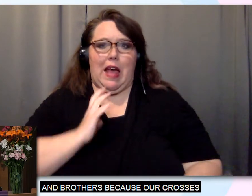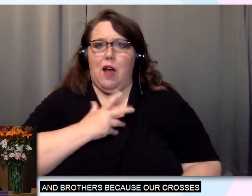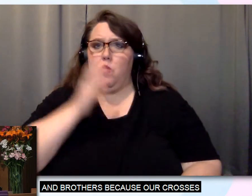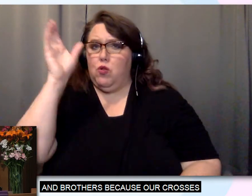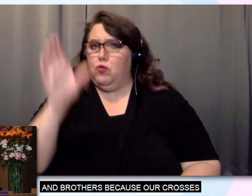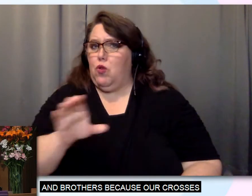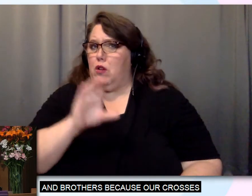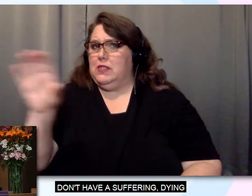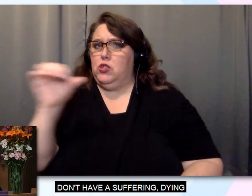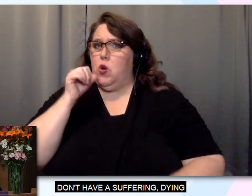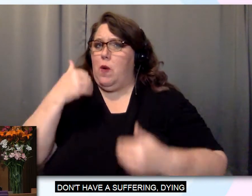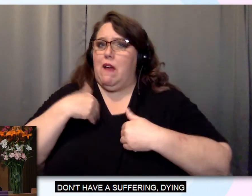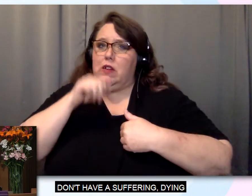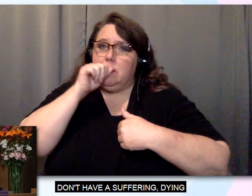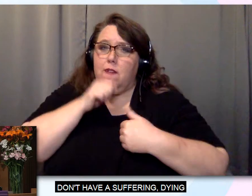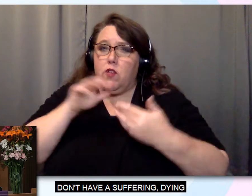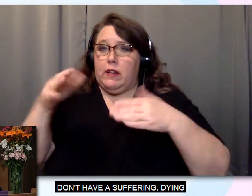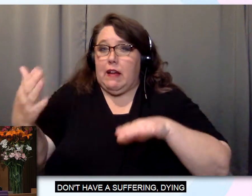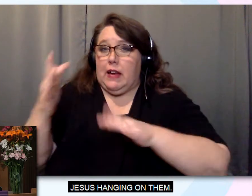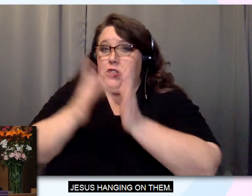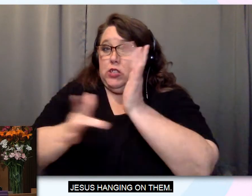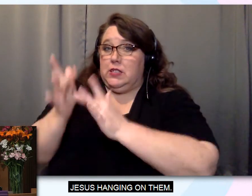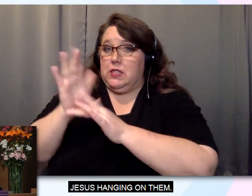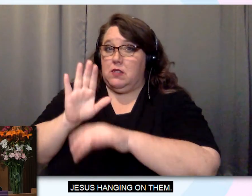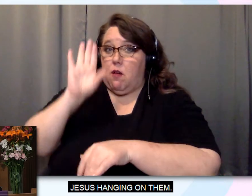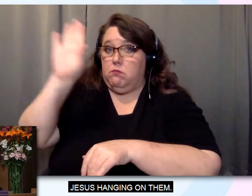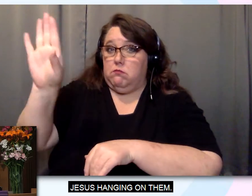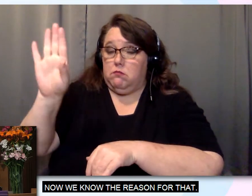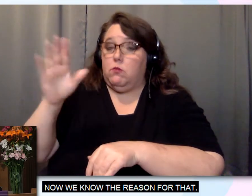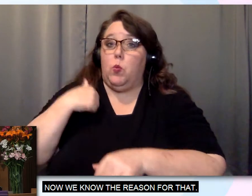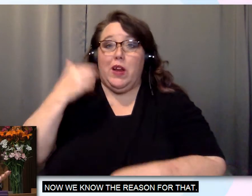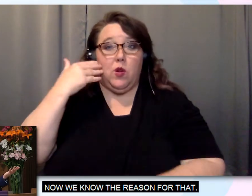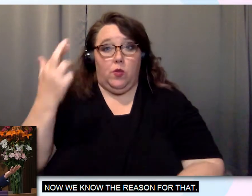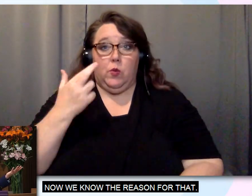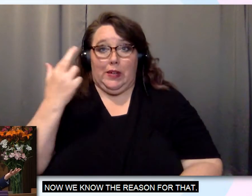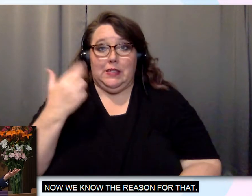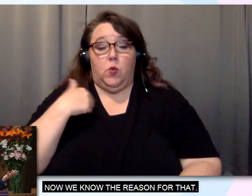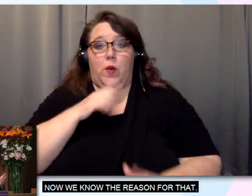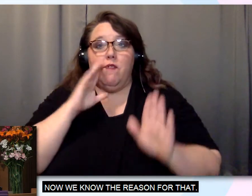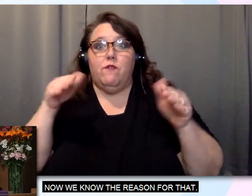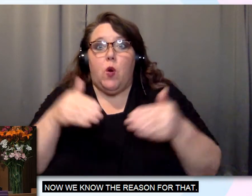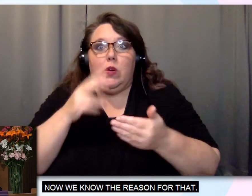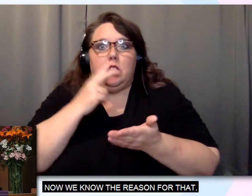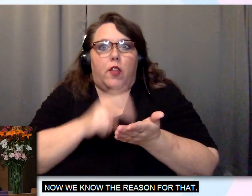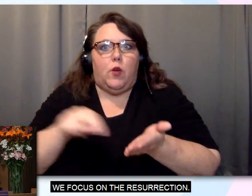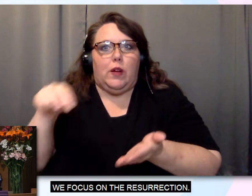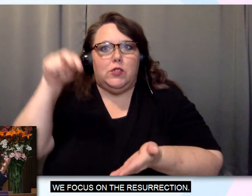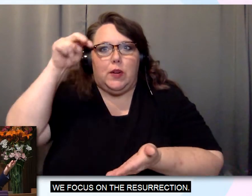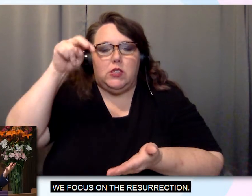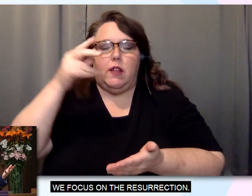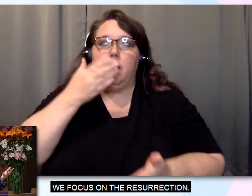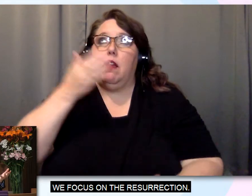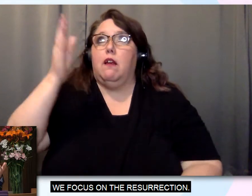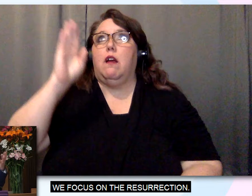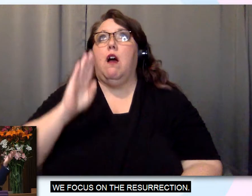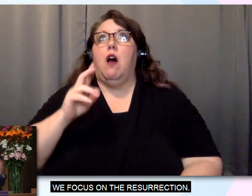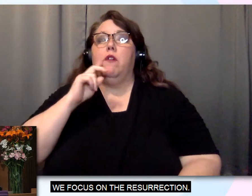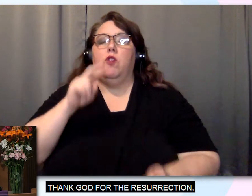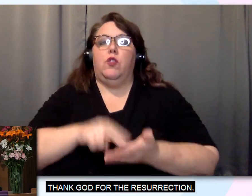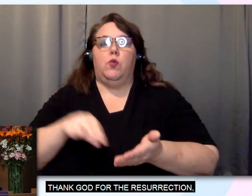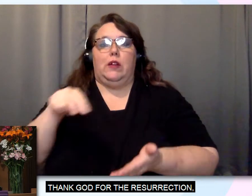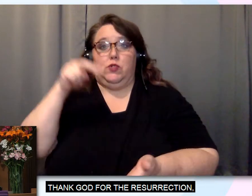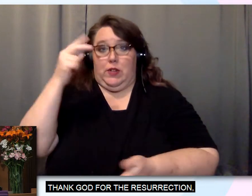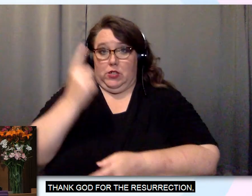our crosses don't have a suffering, dying Jesus hanging on them. Now, we know the reason for that. We focus on the resurrection.